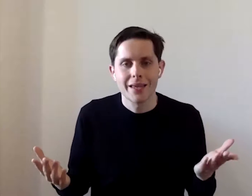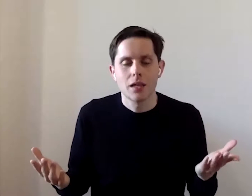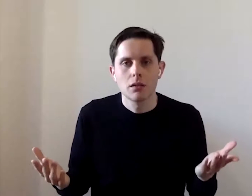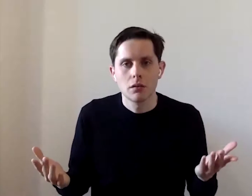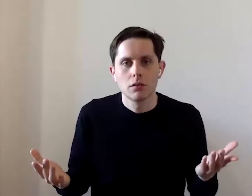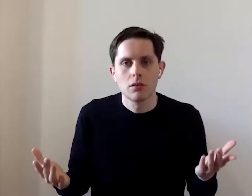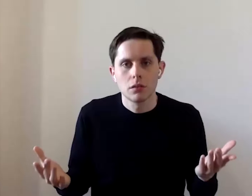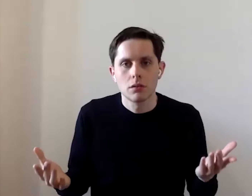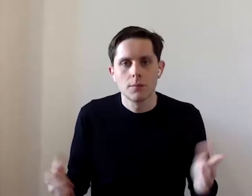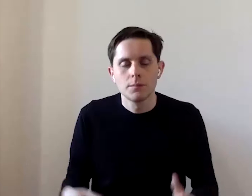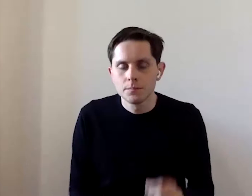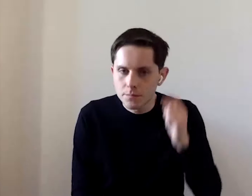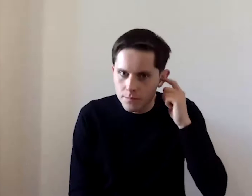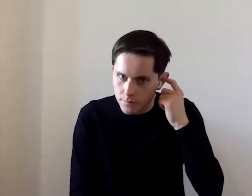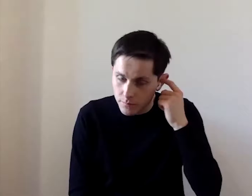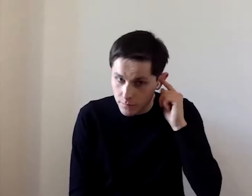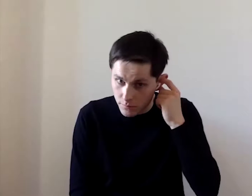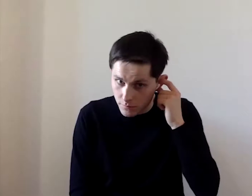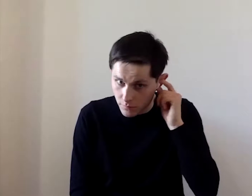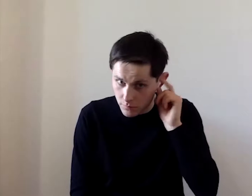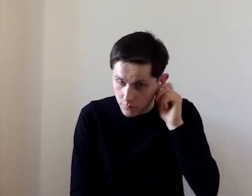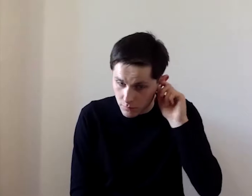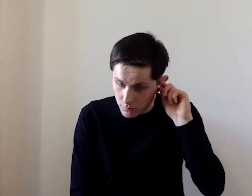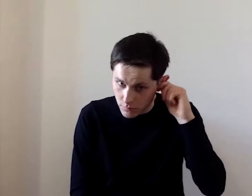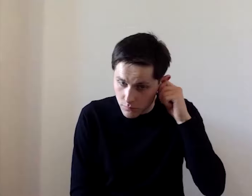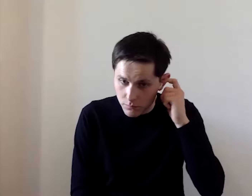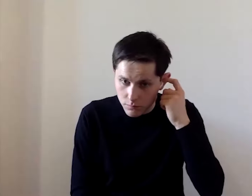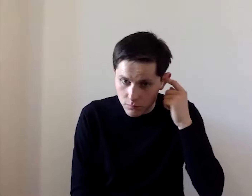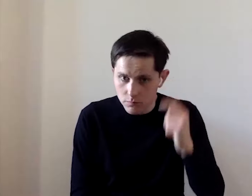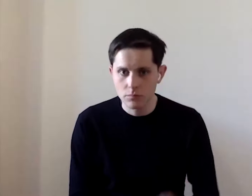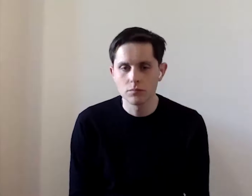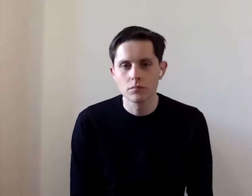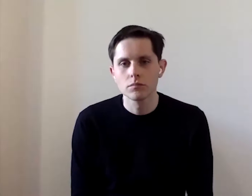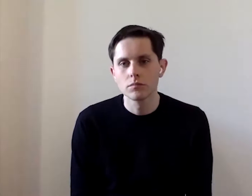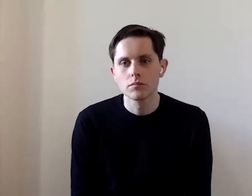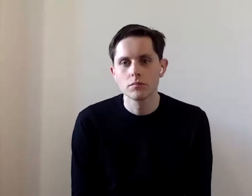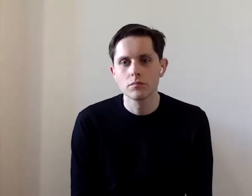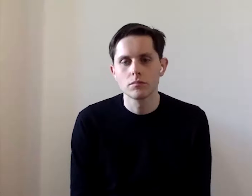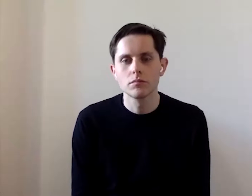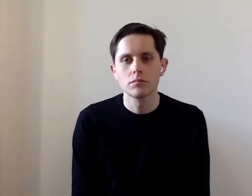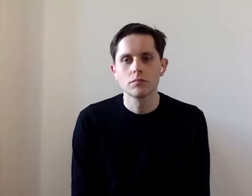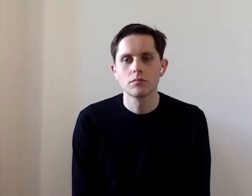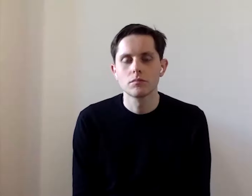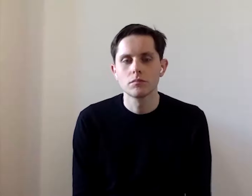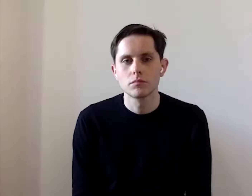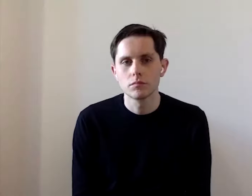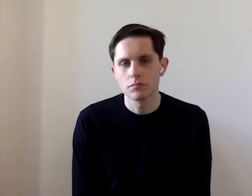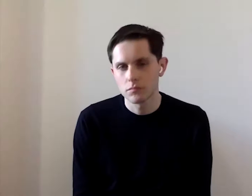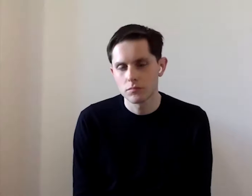practice. And I know there are a few, actually. I don't know a lot about them, but I know a few exist at unis. But